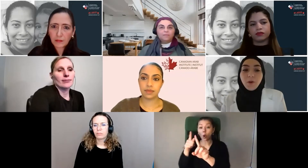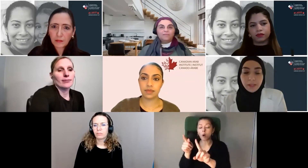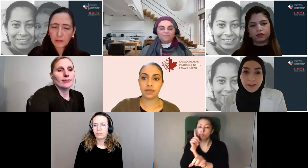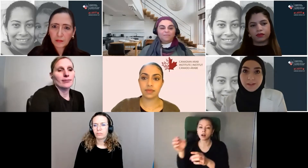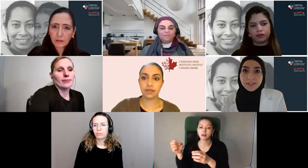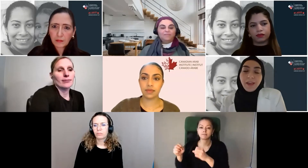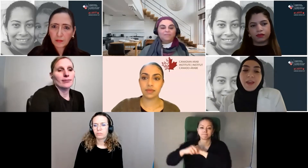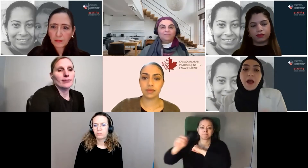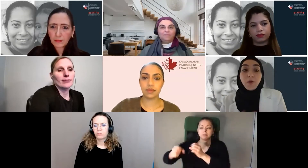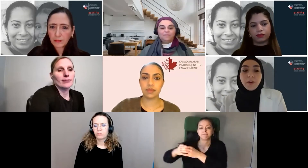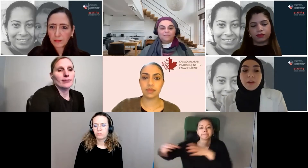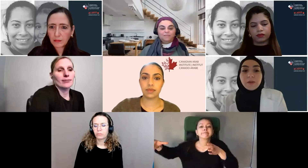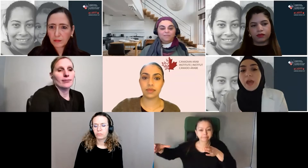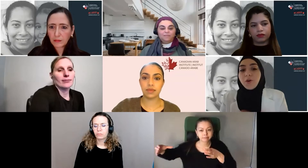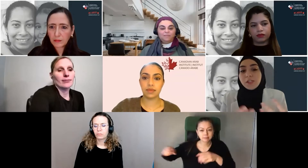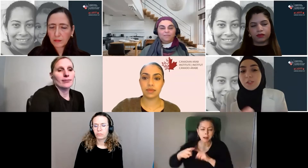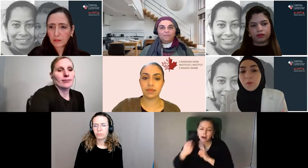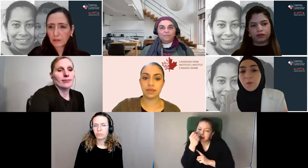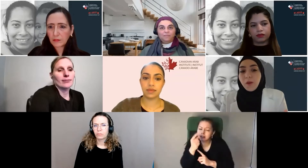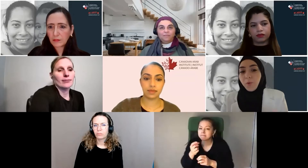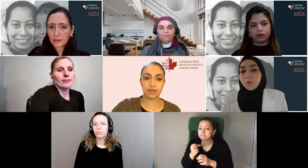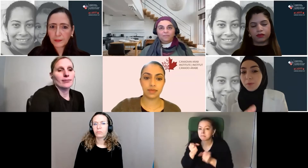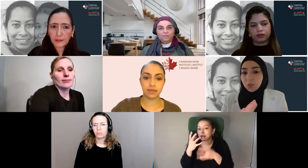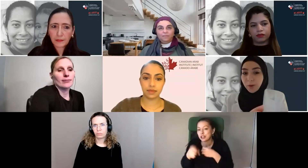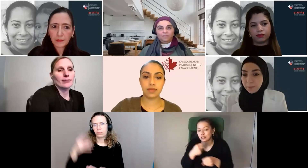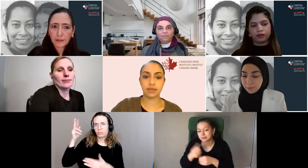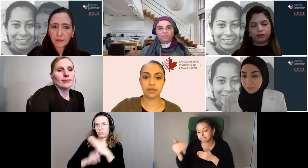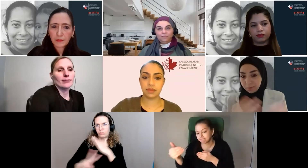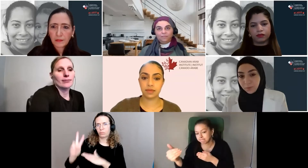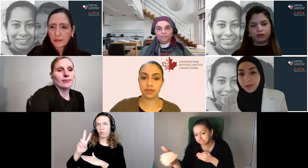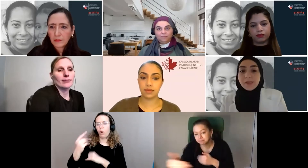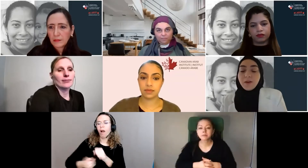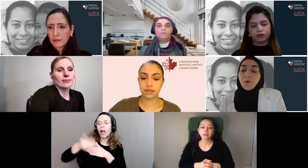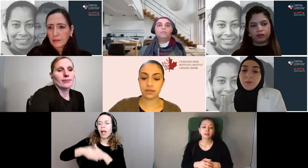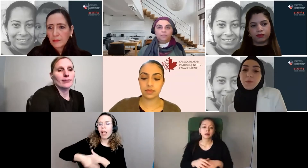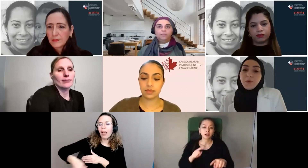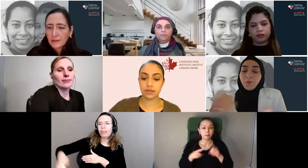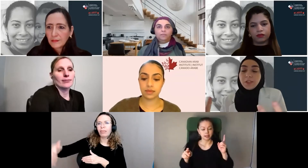would be over the years. However, according to a report published by